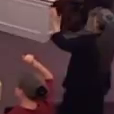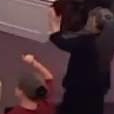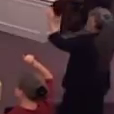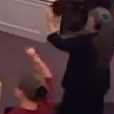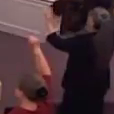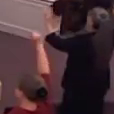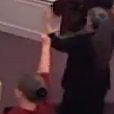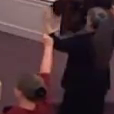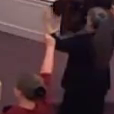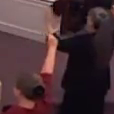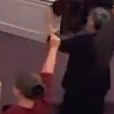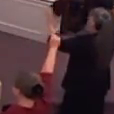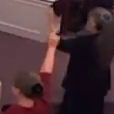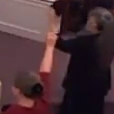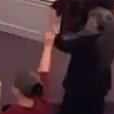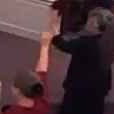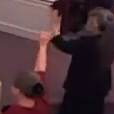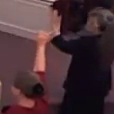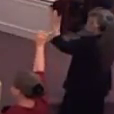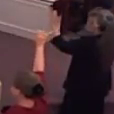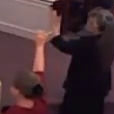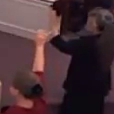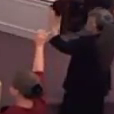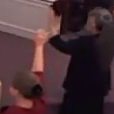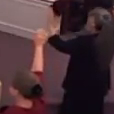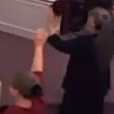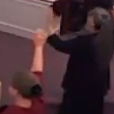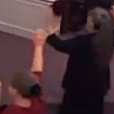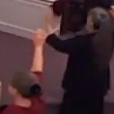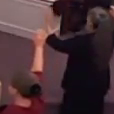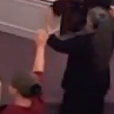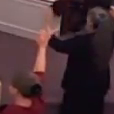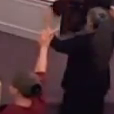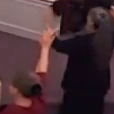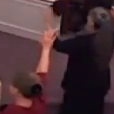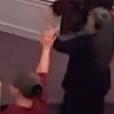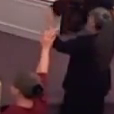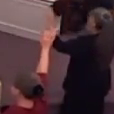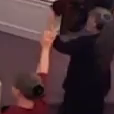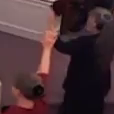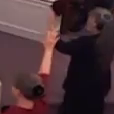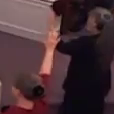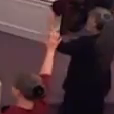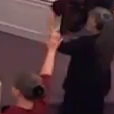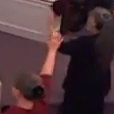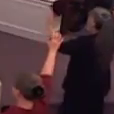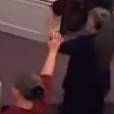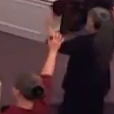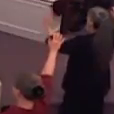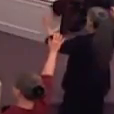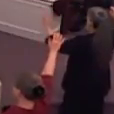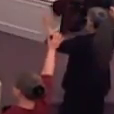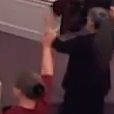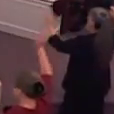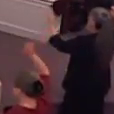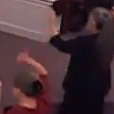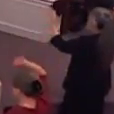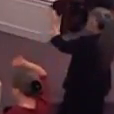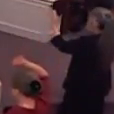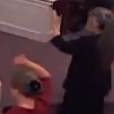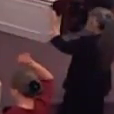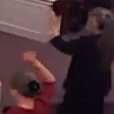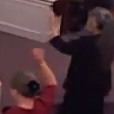us. Take us, Lord, on the spiritual journey with you today. Lord, we long for